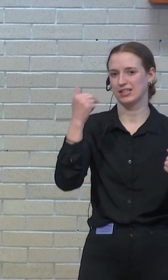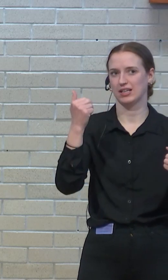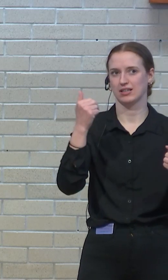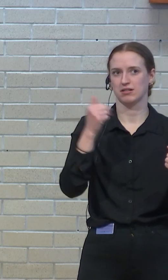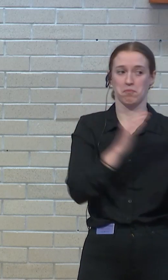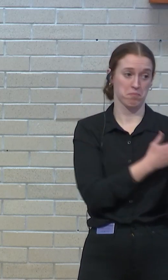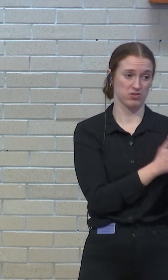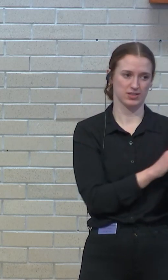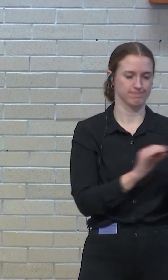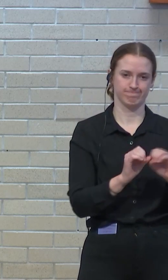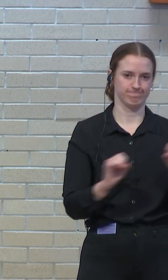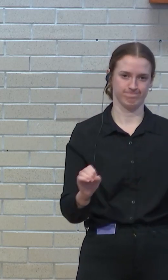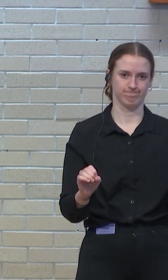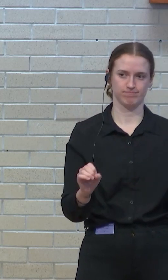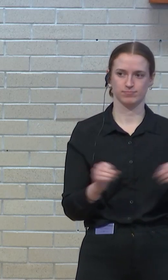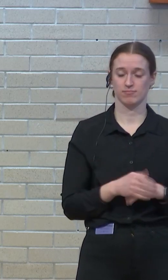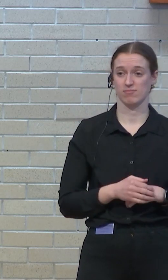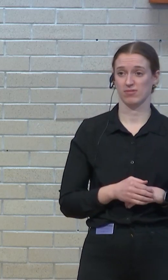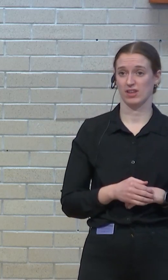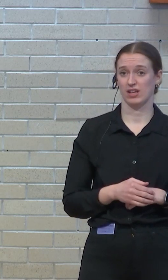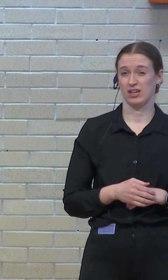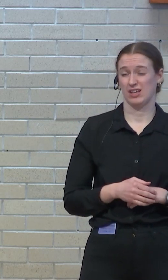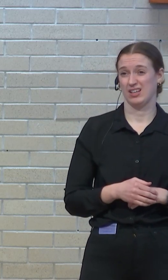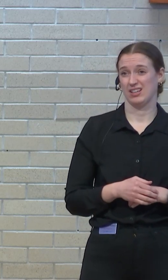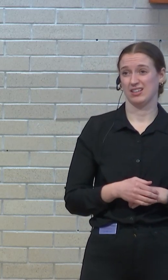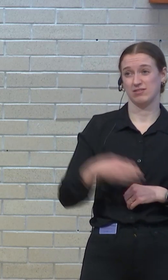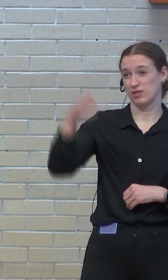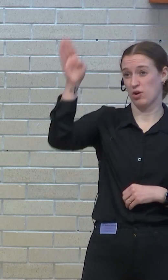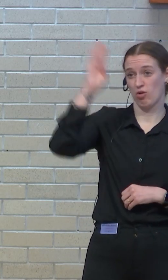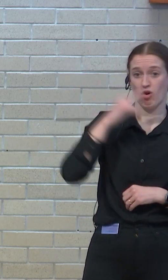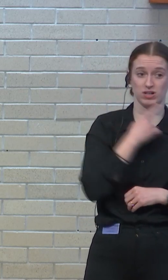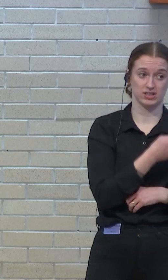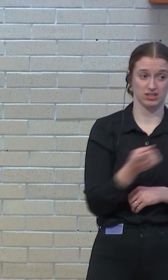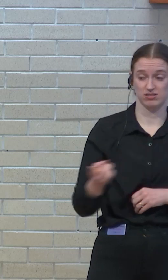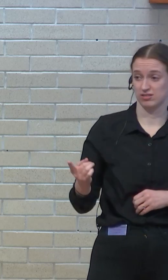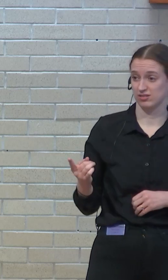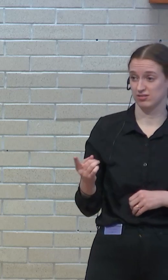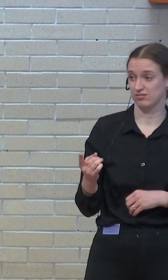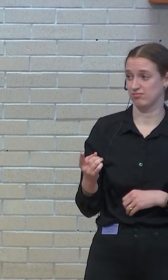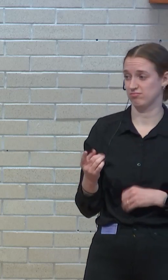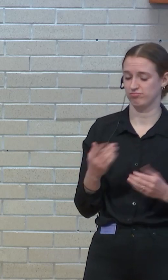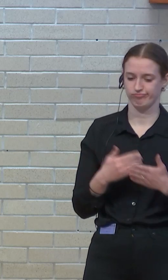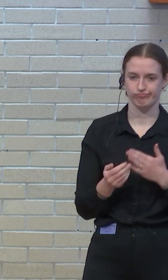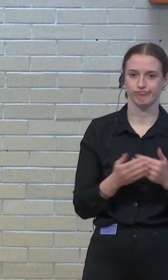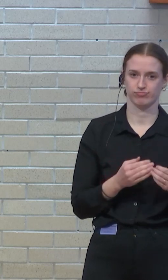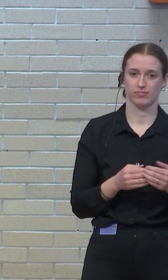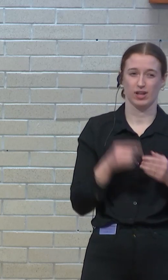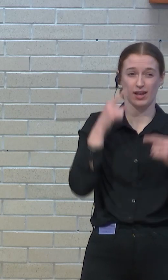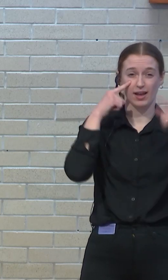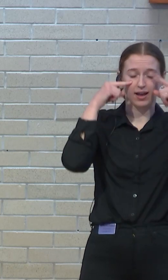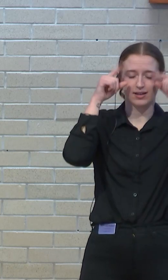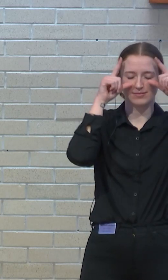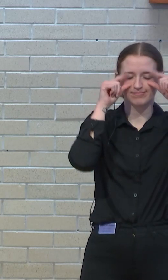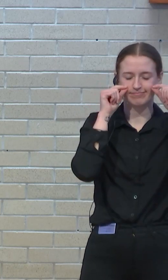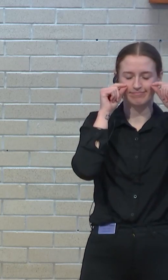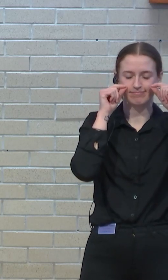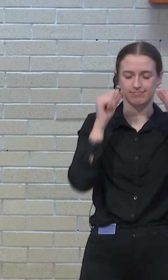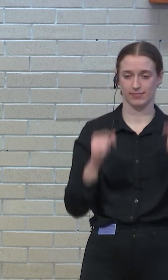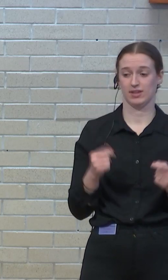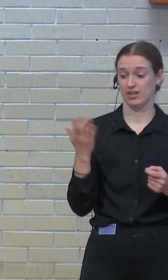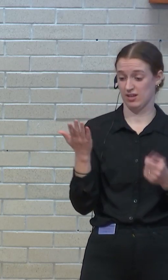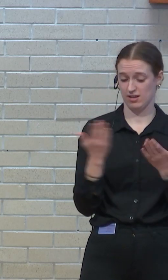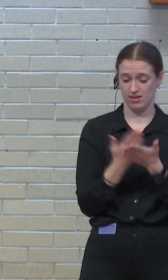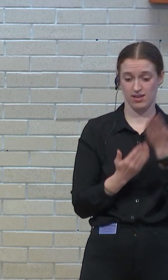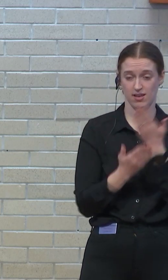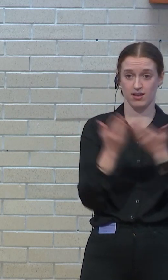feel led to do whatever the Lord tells you to do. So if that is you having your eyes closed, you opening your hands to receive